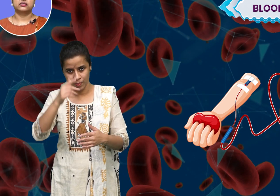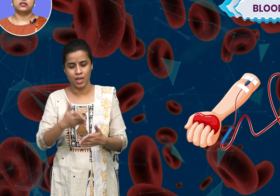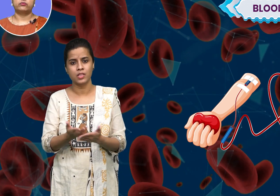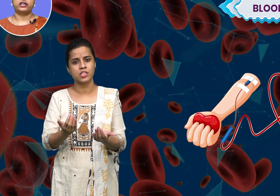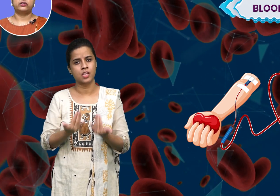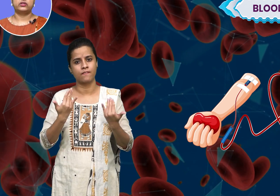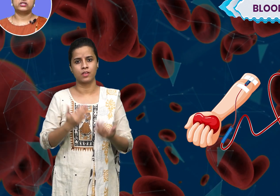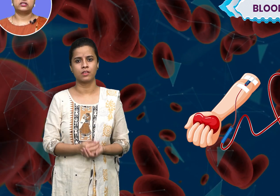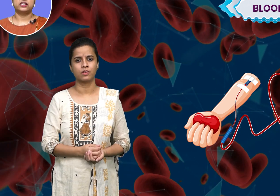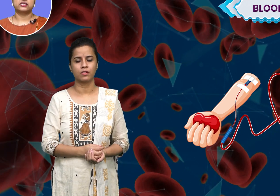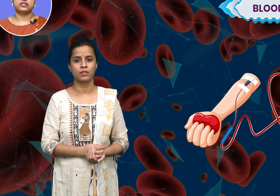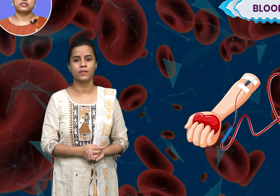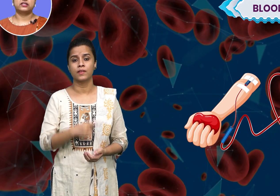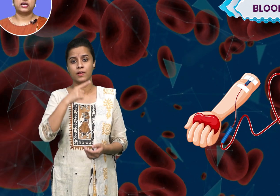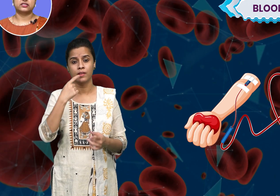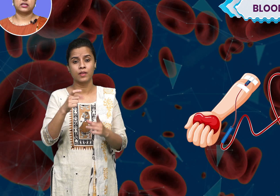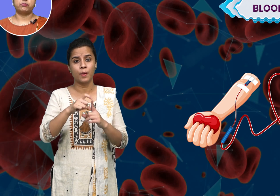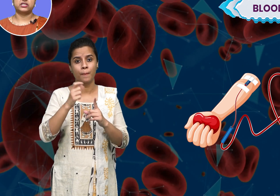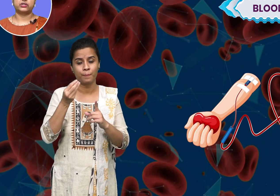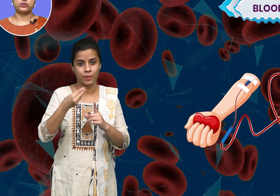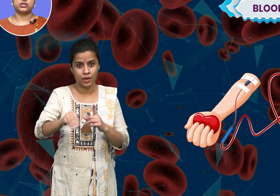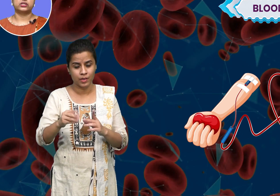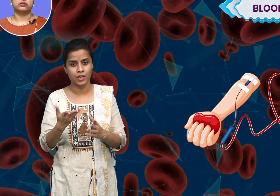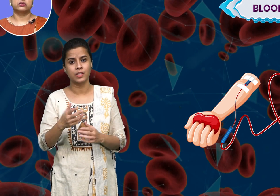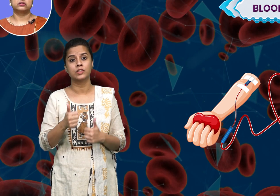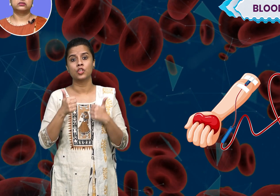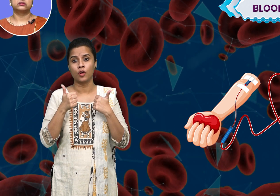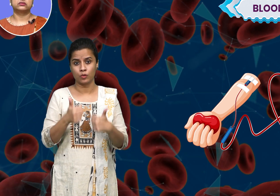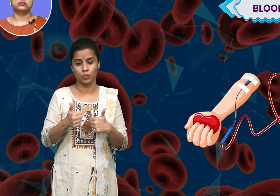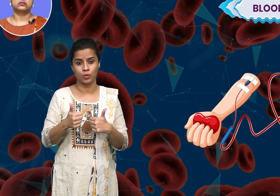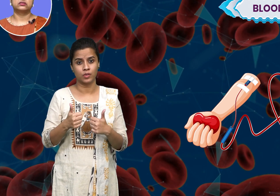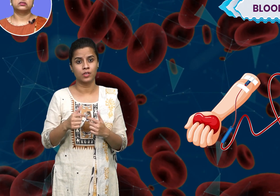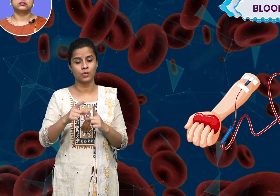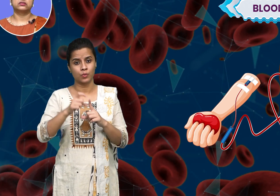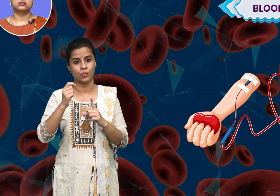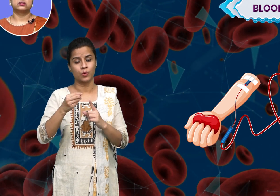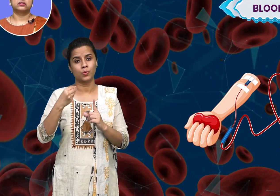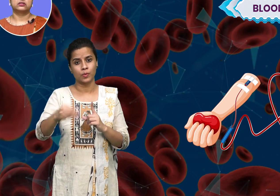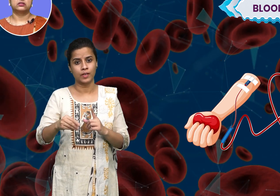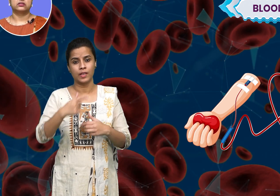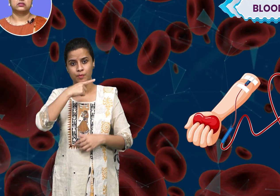Hence, blood donation is considered as the best donation.